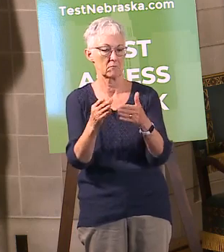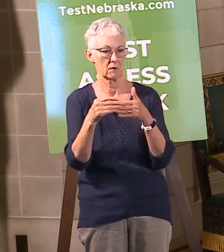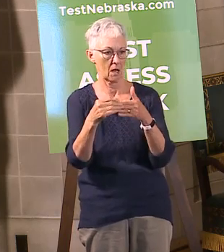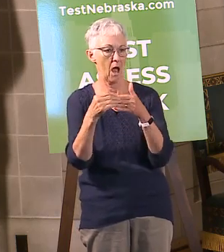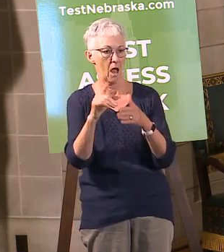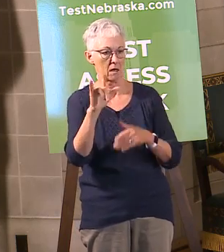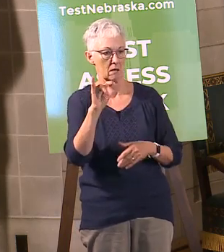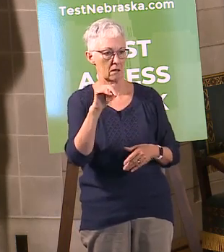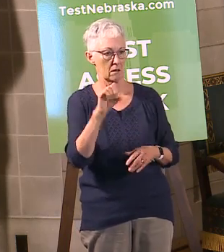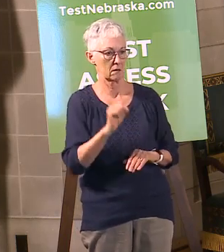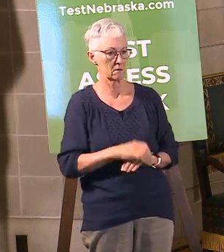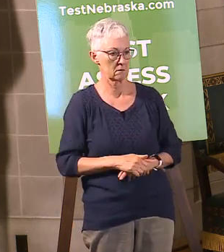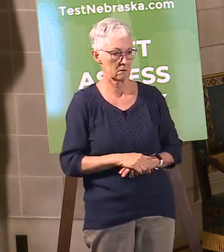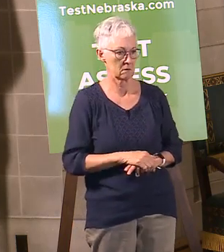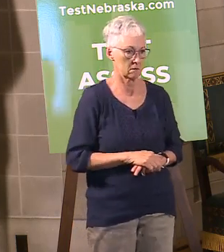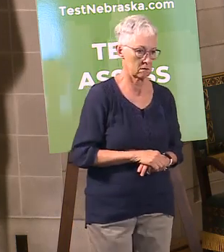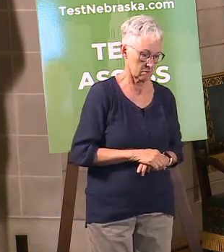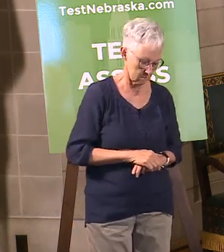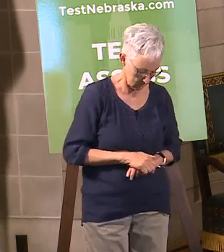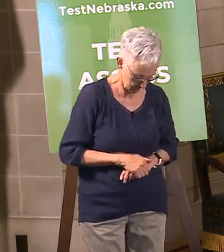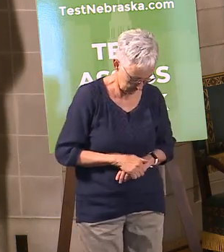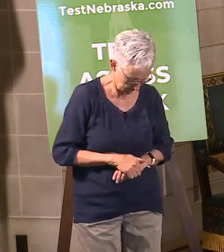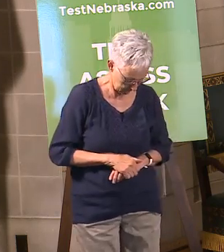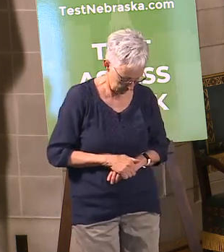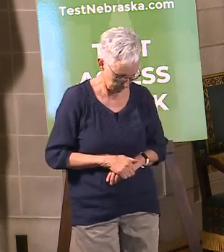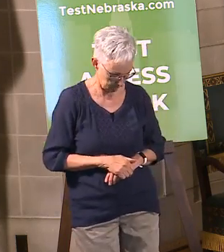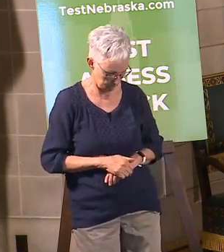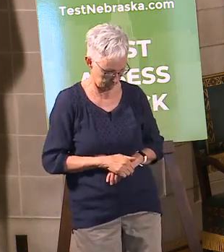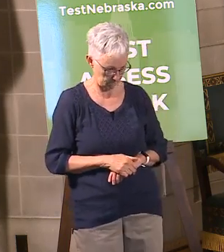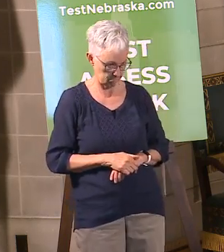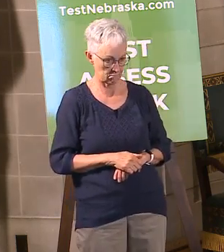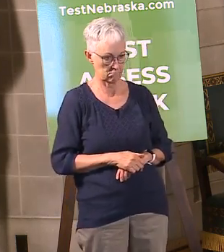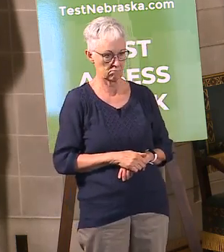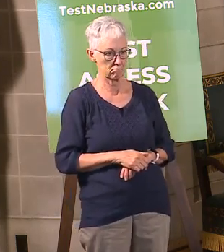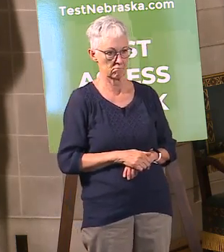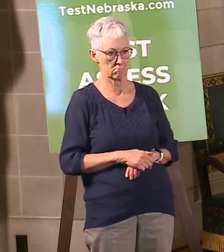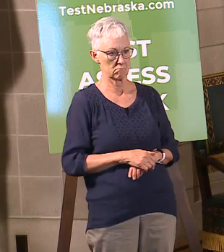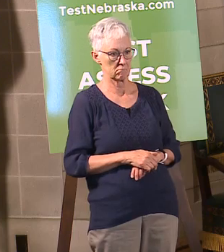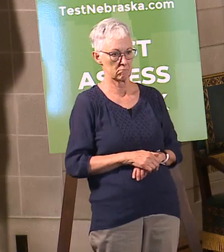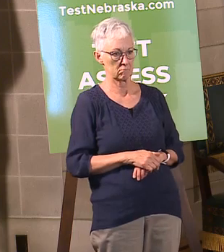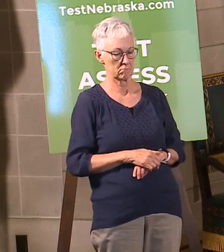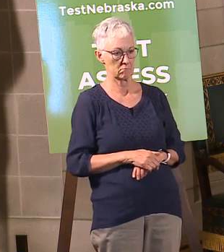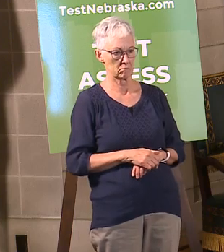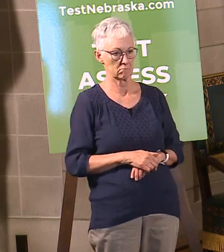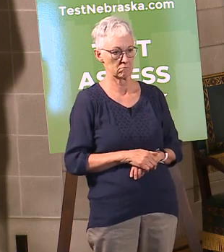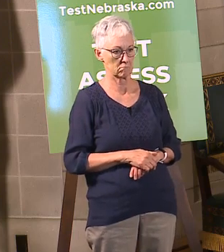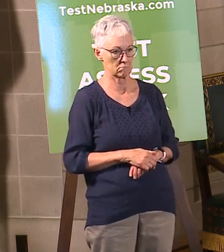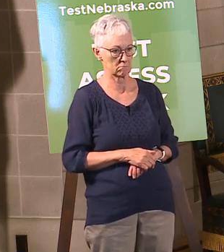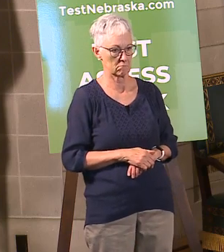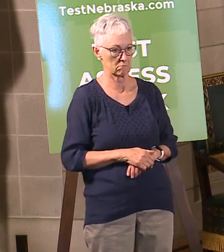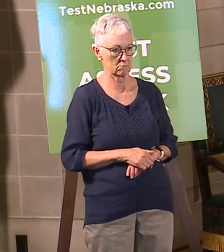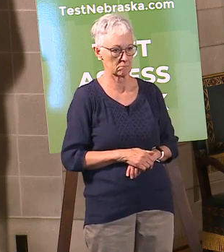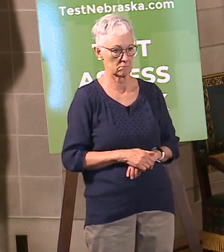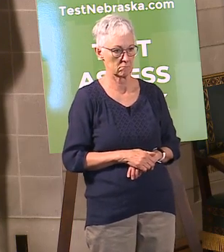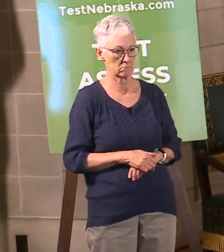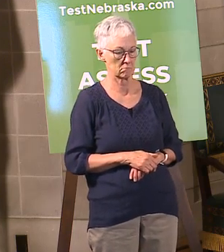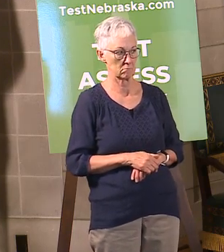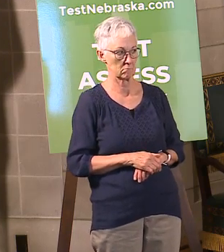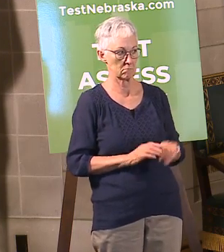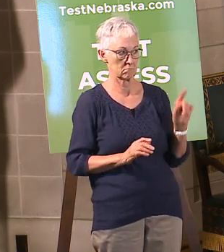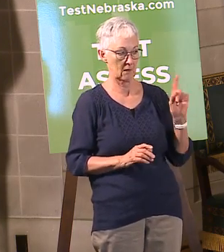But the state, through Test Nebraska, is testing healthcare workers whether they have symptoms or